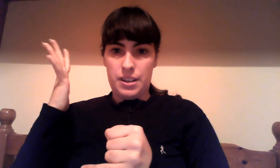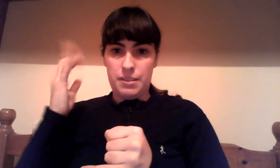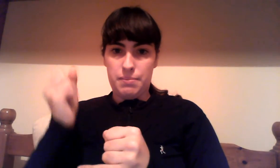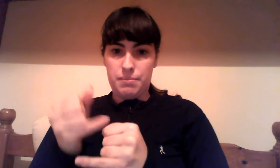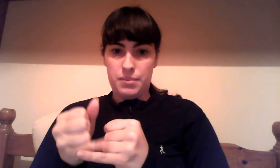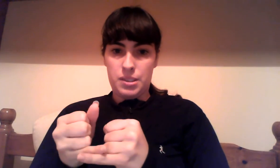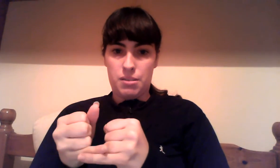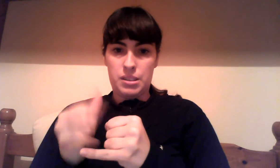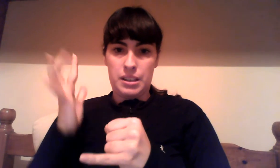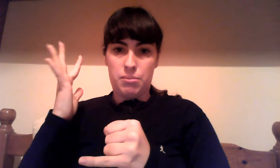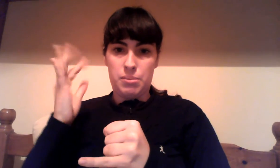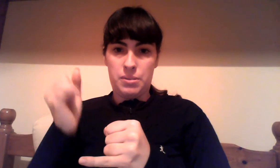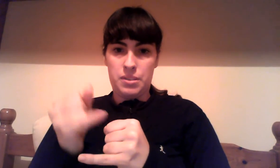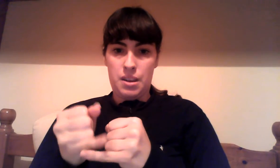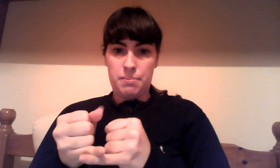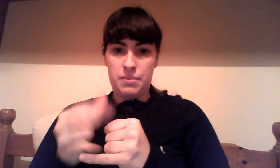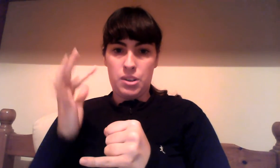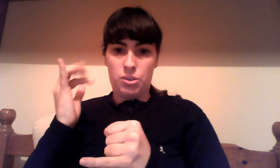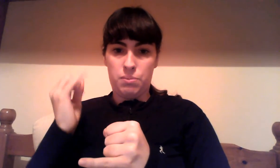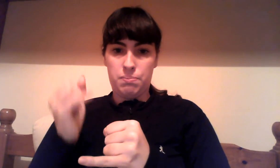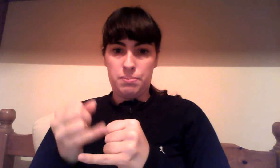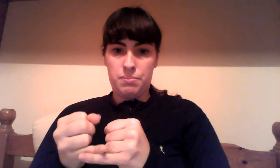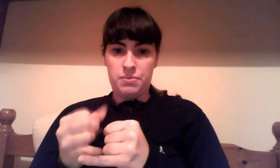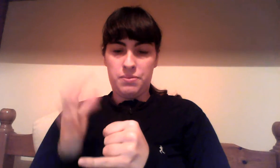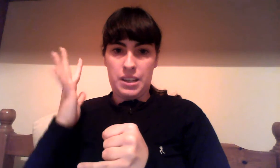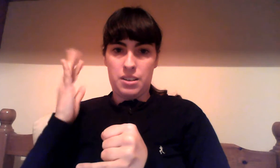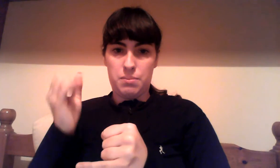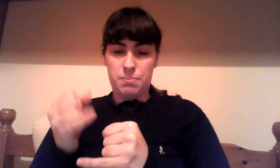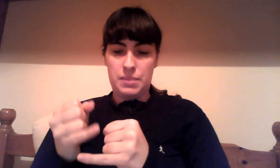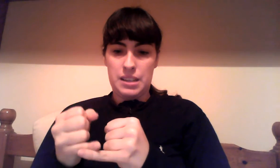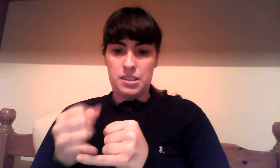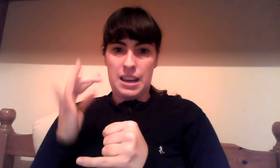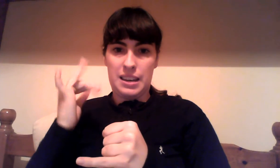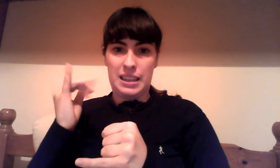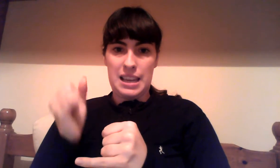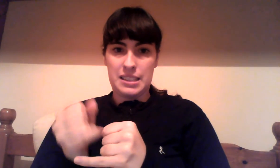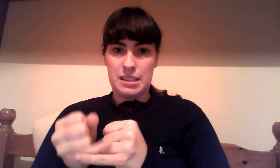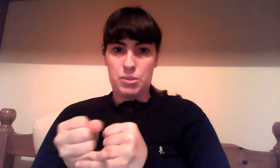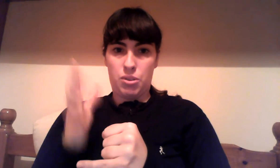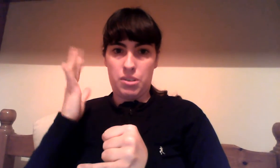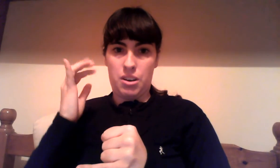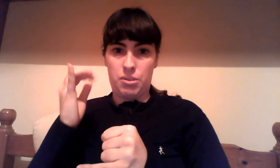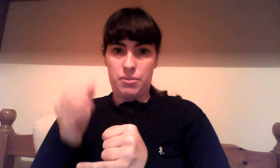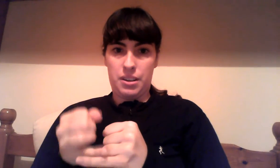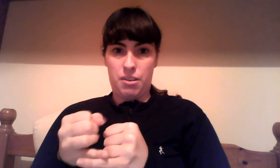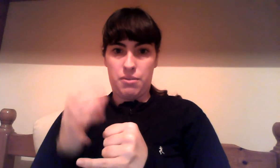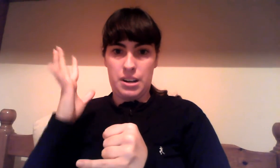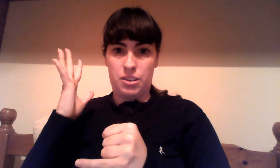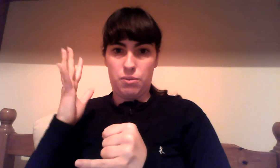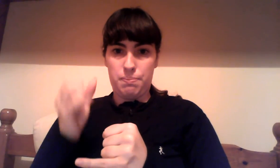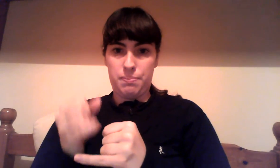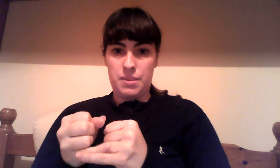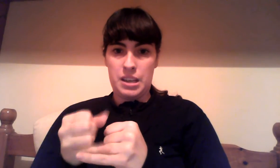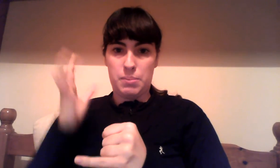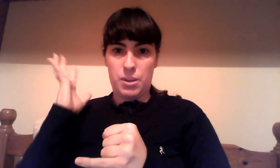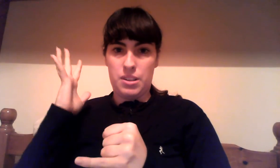Silver, so it's like with your finger letter technically, yes, except you don't curl your finger over it and you're exploding it,